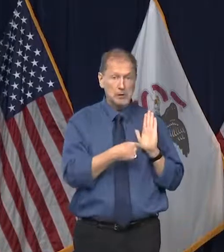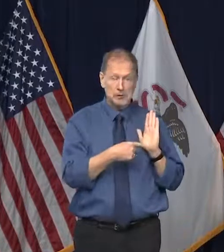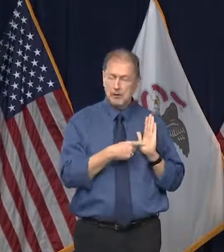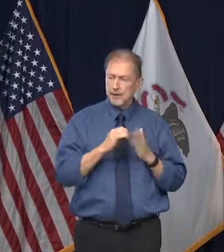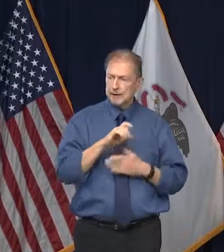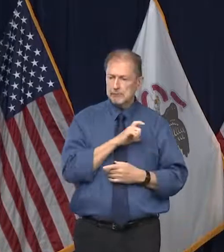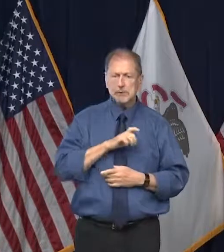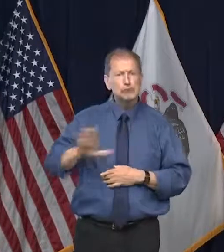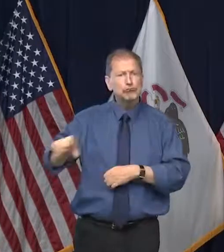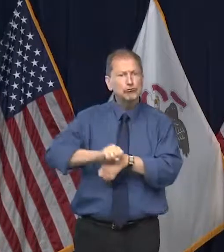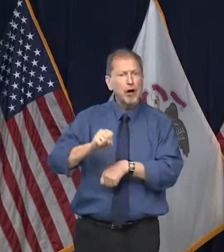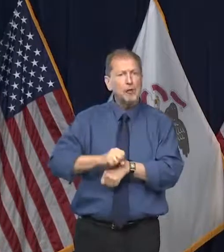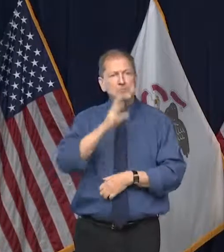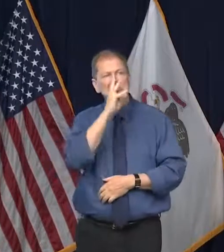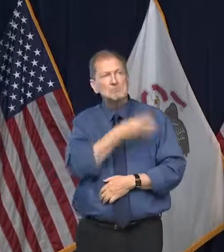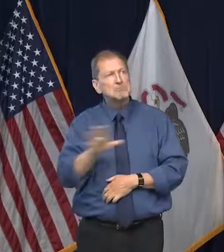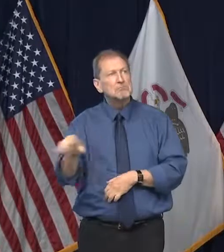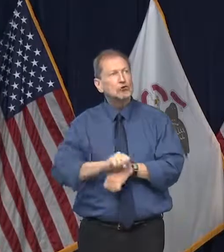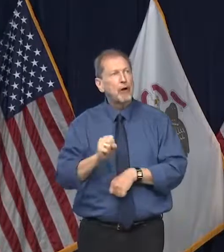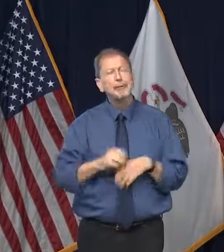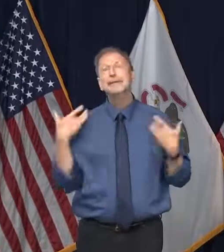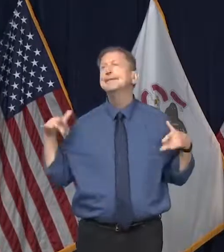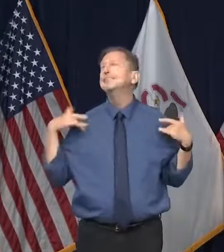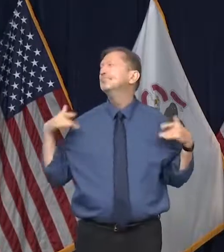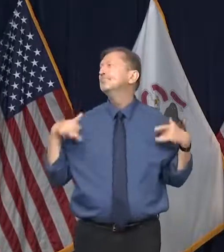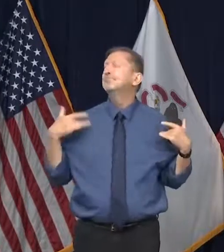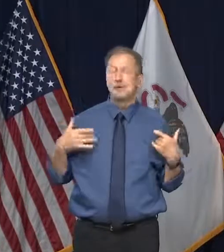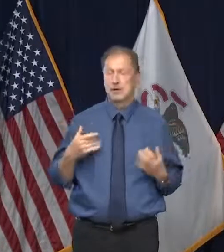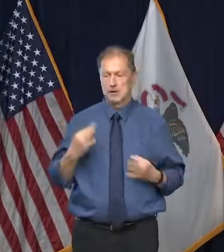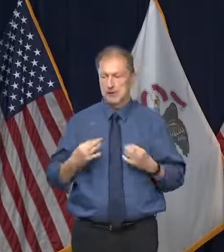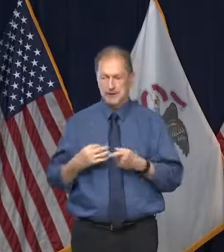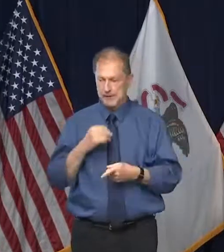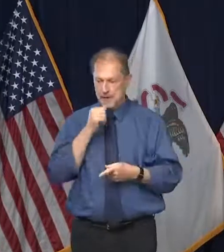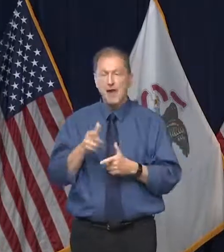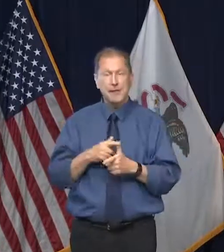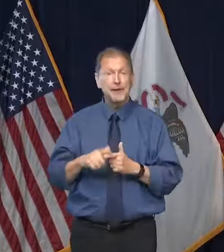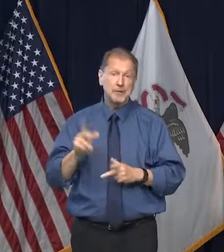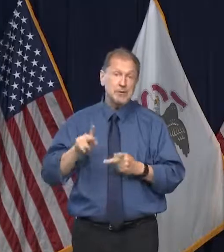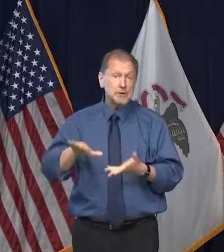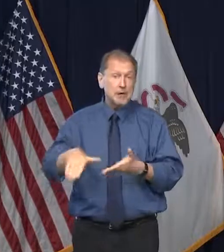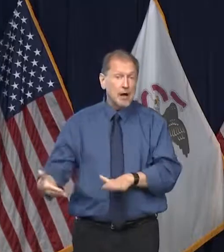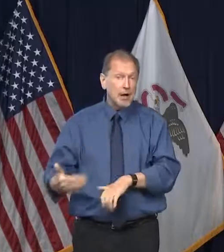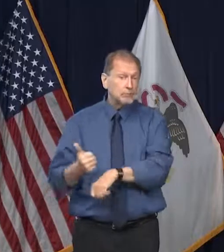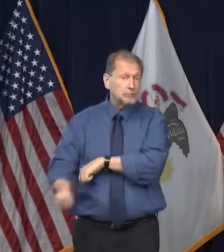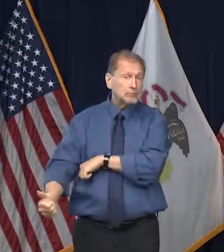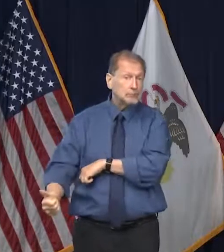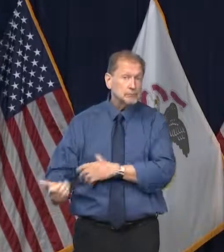is their job. And when they don't enforce them, people die.